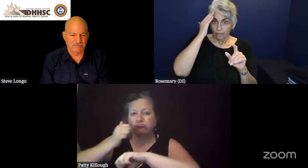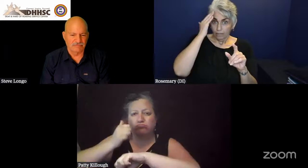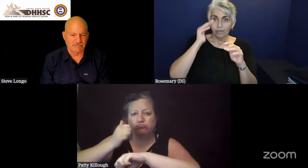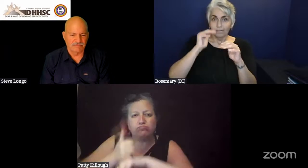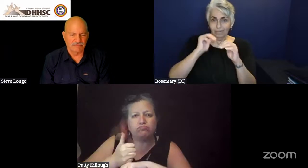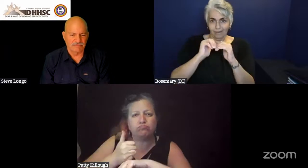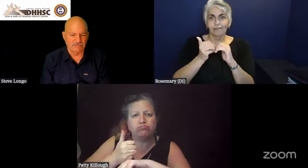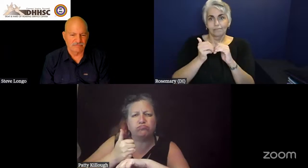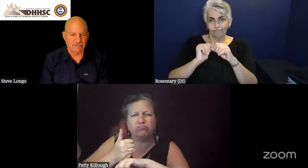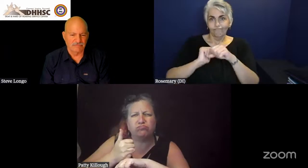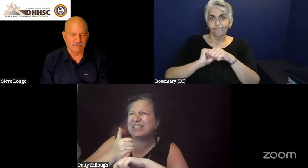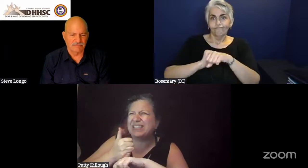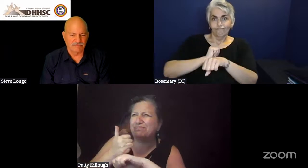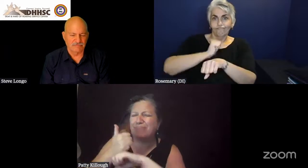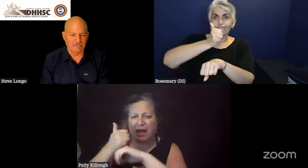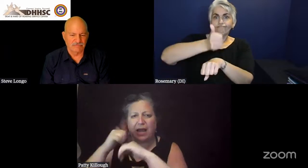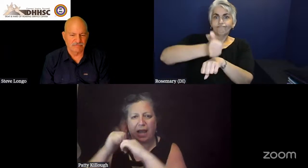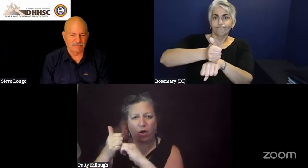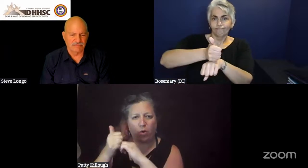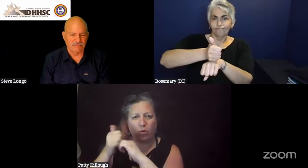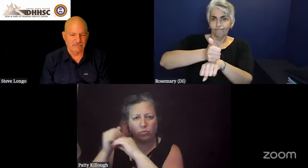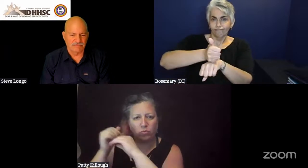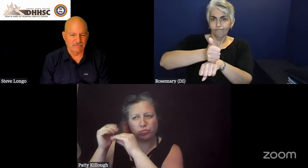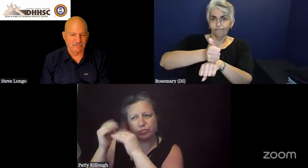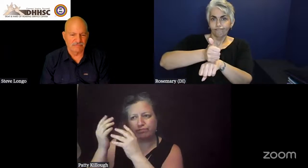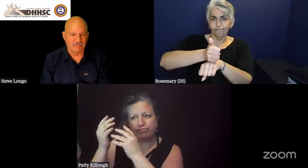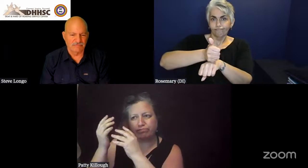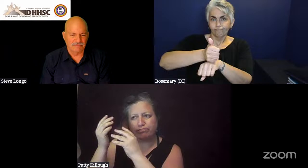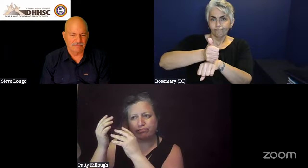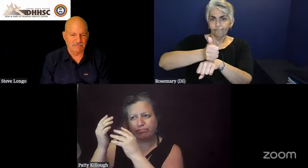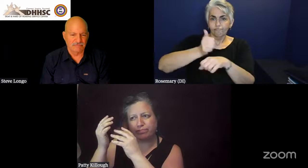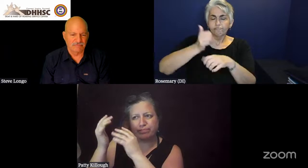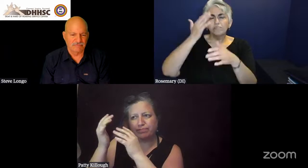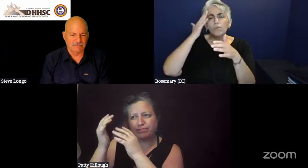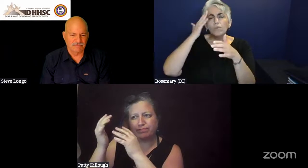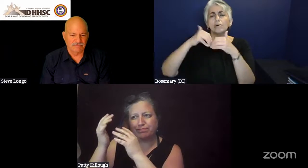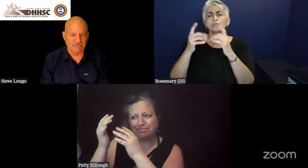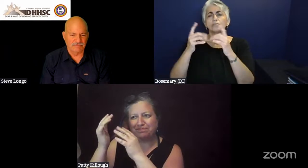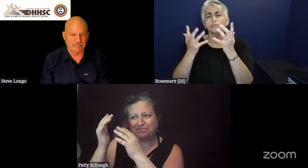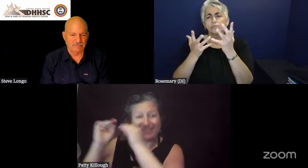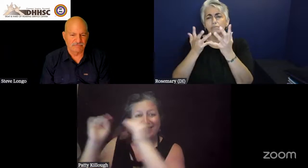independent living skills. And he knows how to,